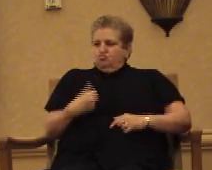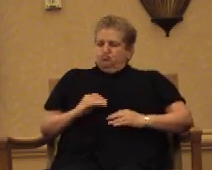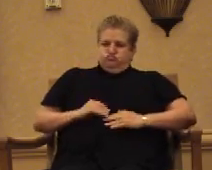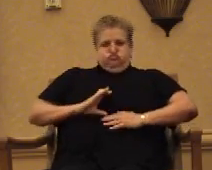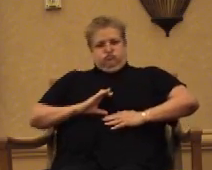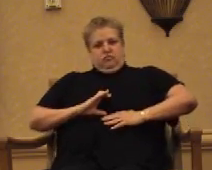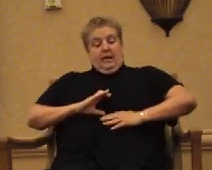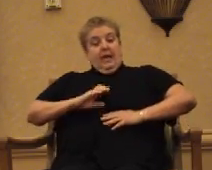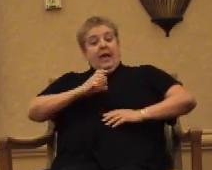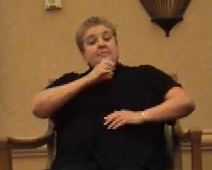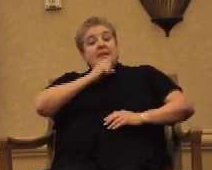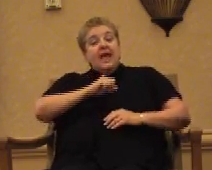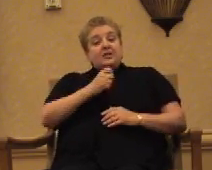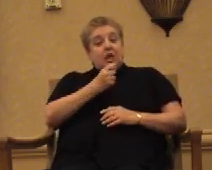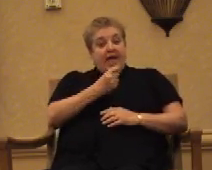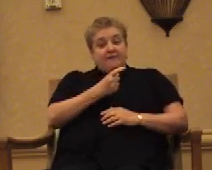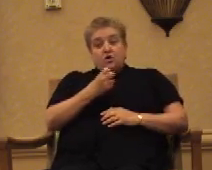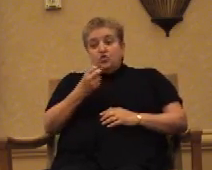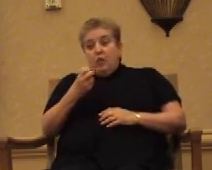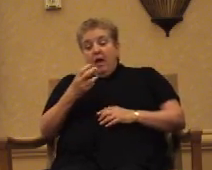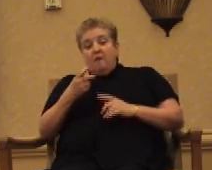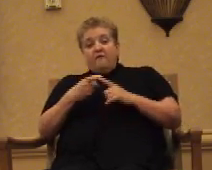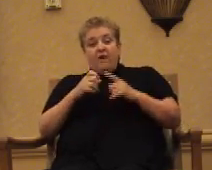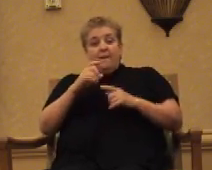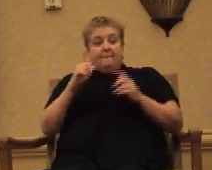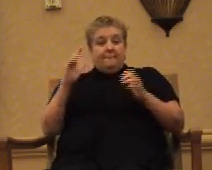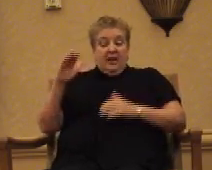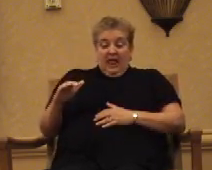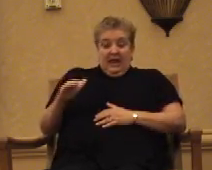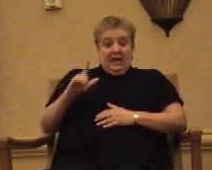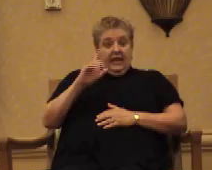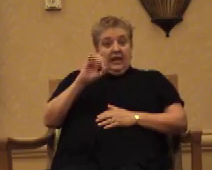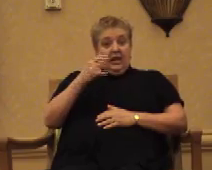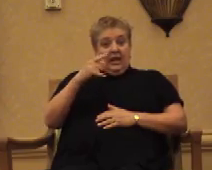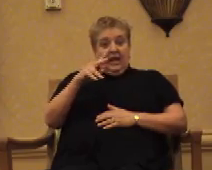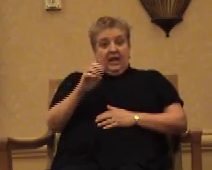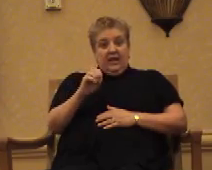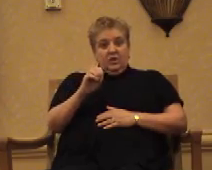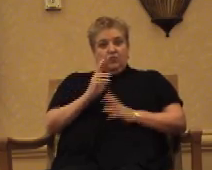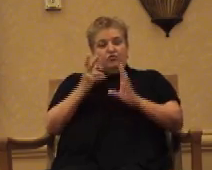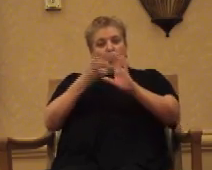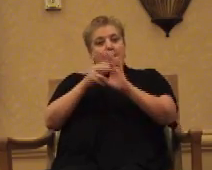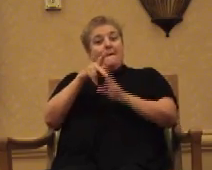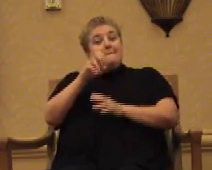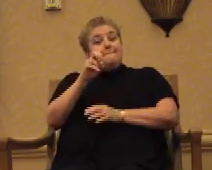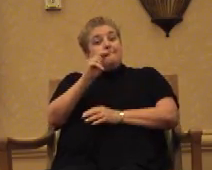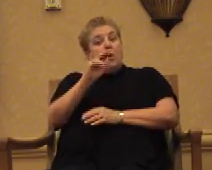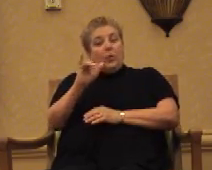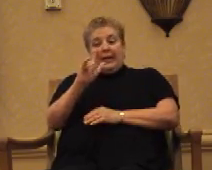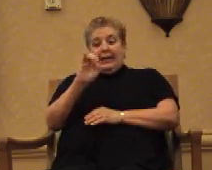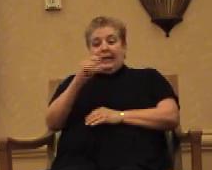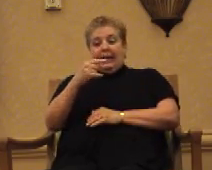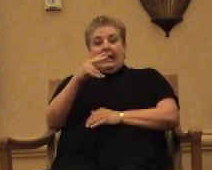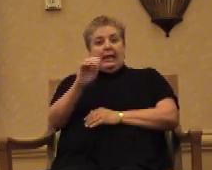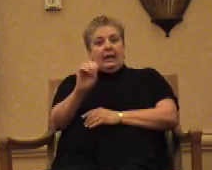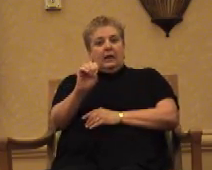or 12, you move up from Little League to Pony League, and the competition gets stiffer. And all of a sudden I got afraid of the